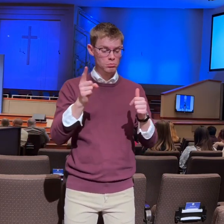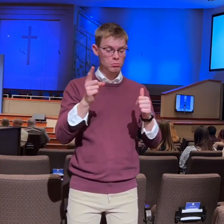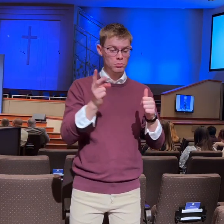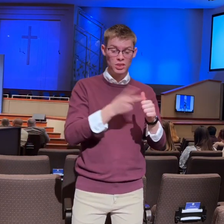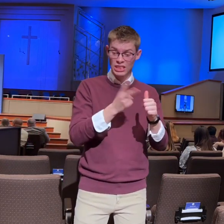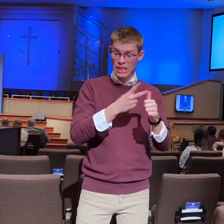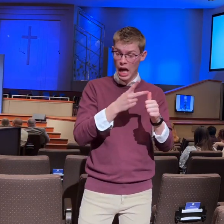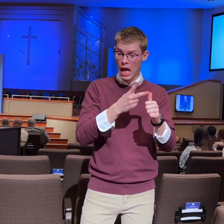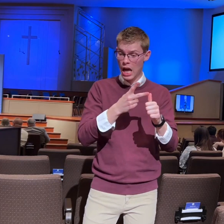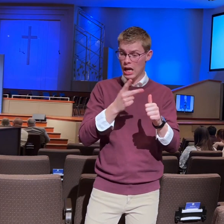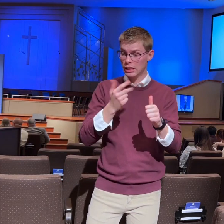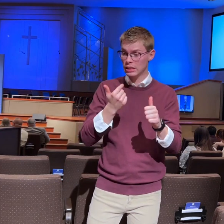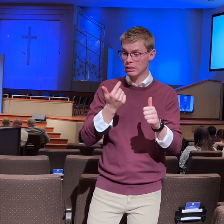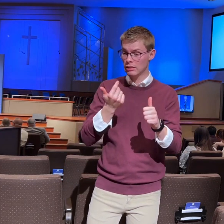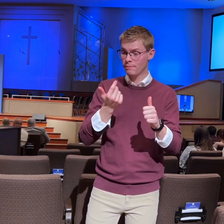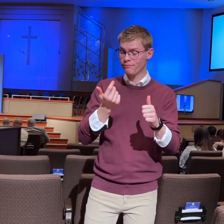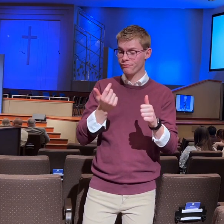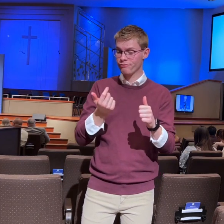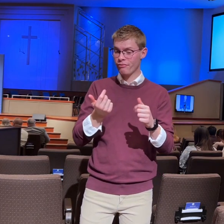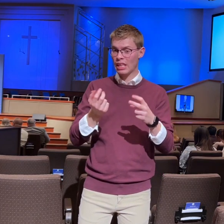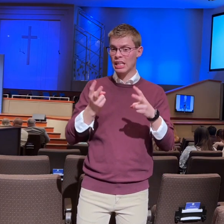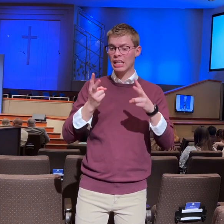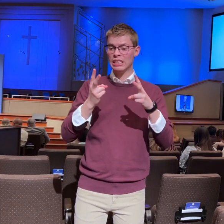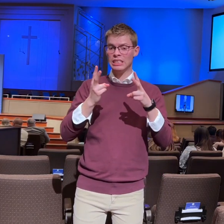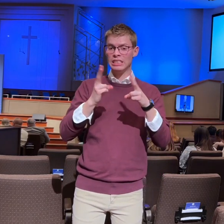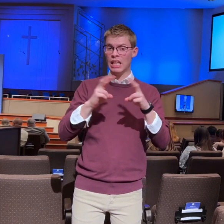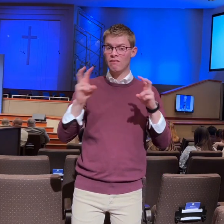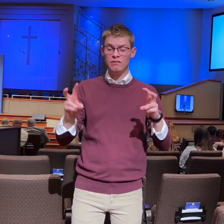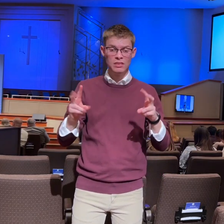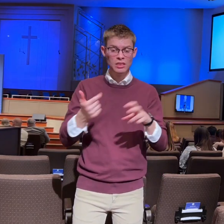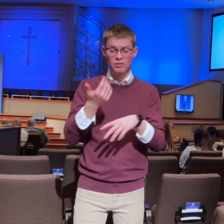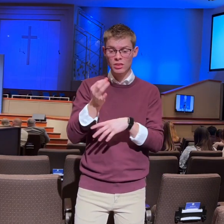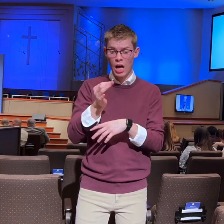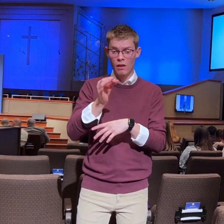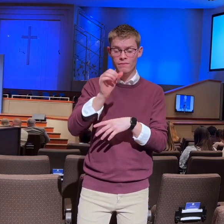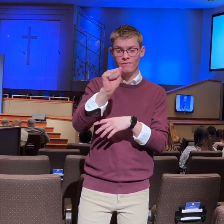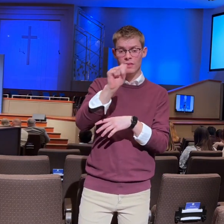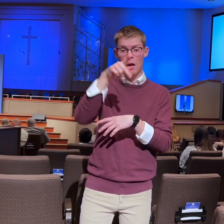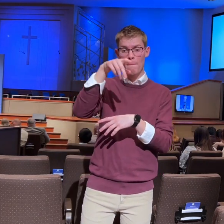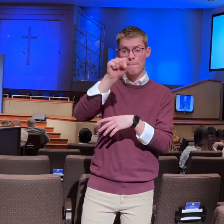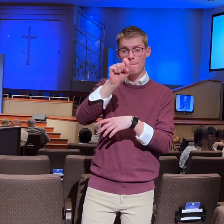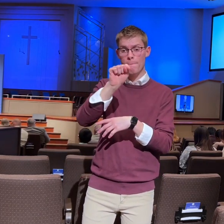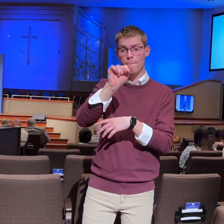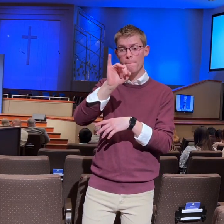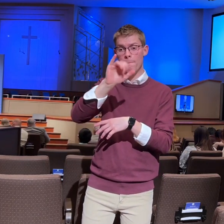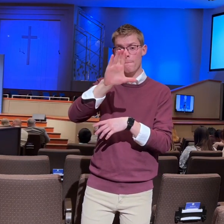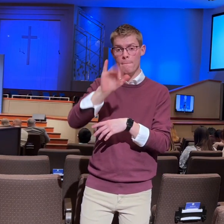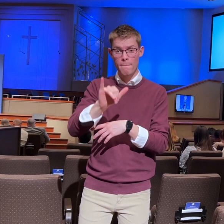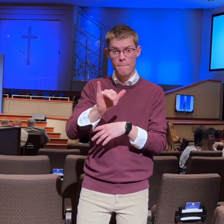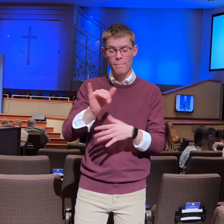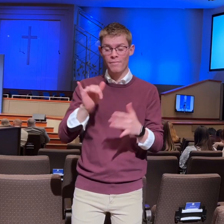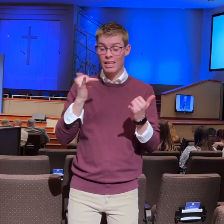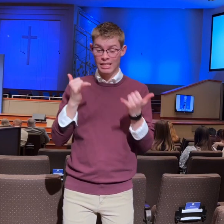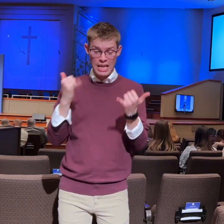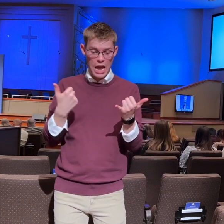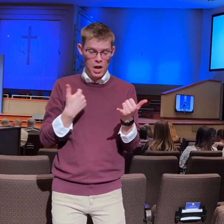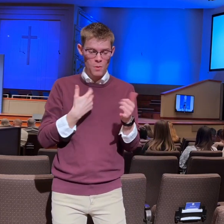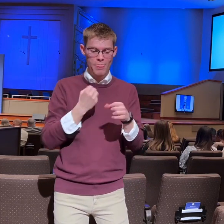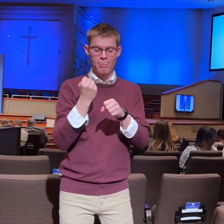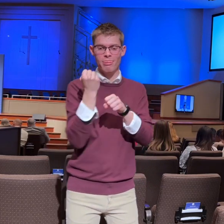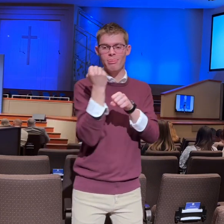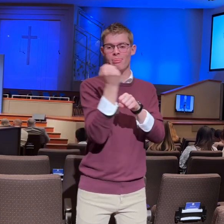that they will cleave to false doctrine and turn away from Jesus Christ. Then let's notice thirdly, the defeat of apostasy.